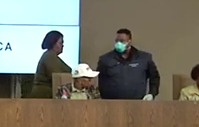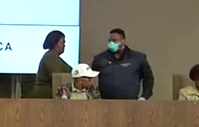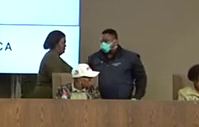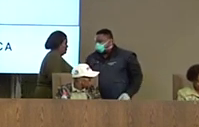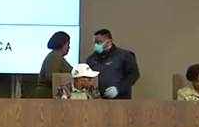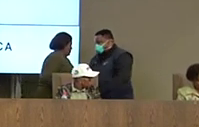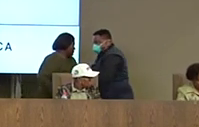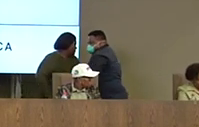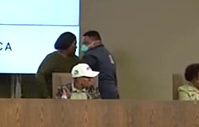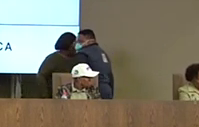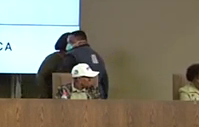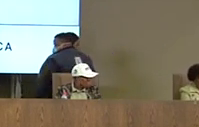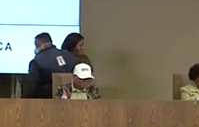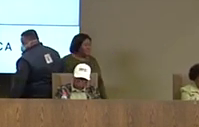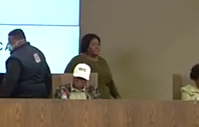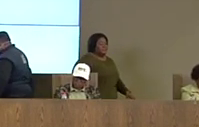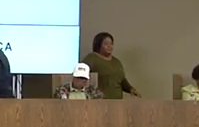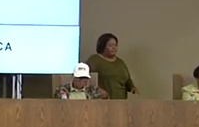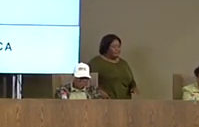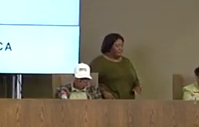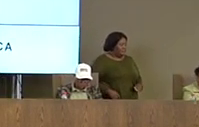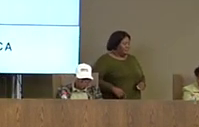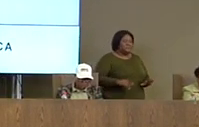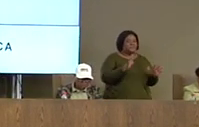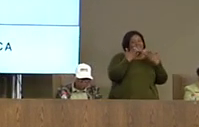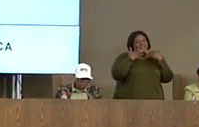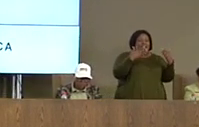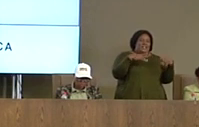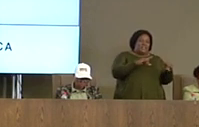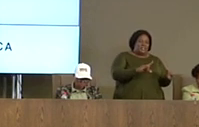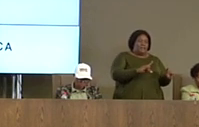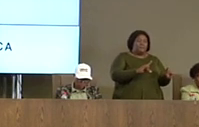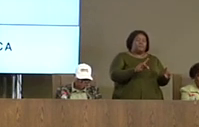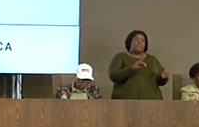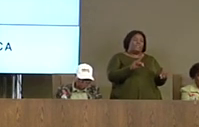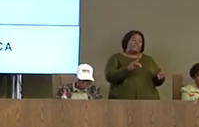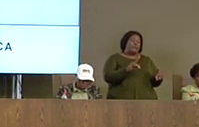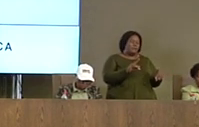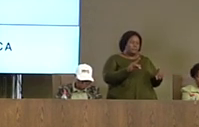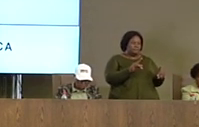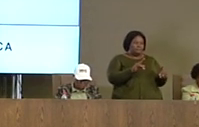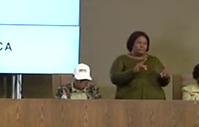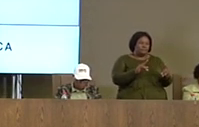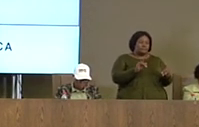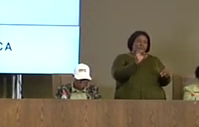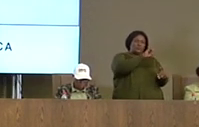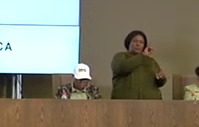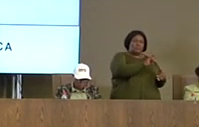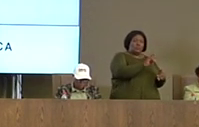Okay. No, thank you, Chair. The question was about whether we had given up on the year and what is going to happen with the grade